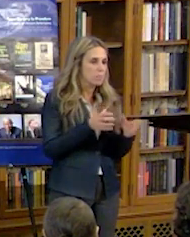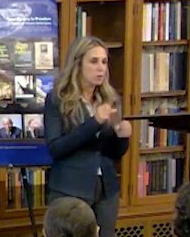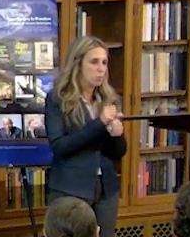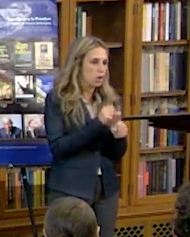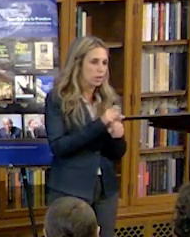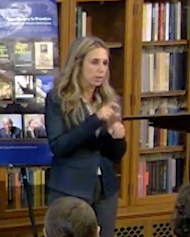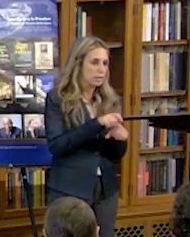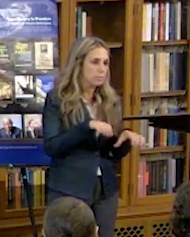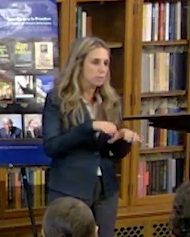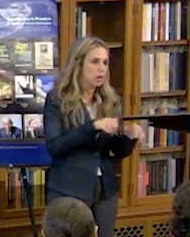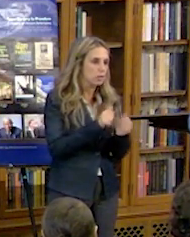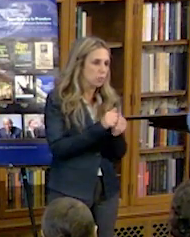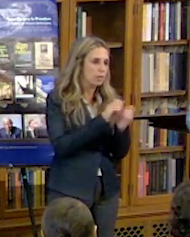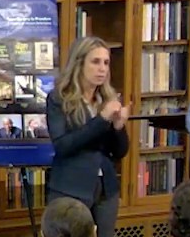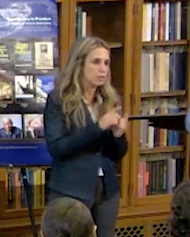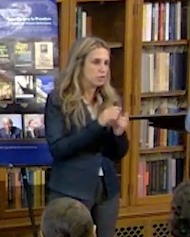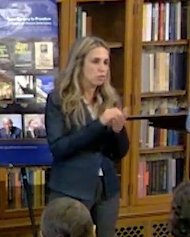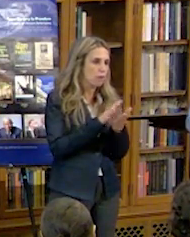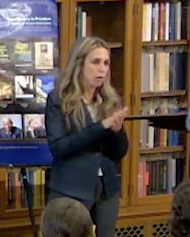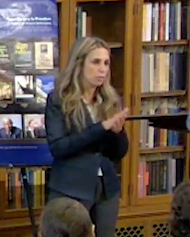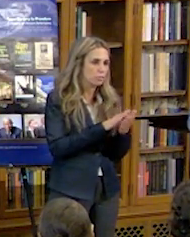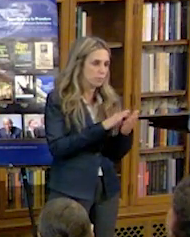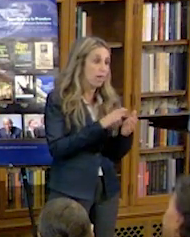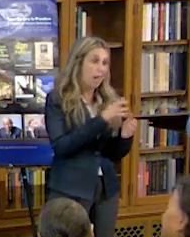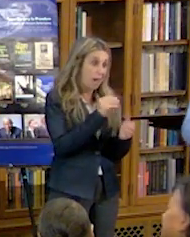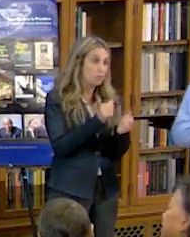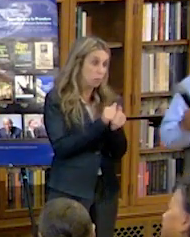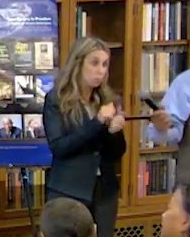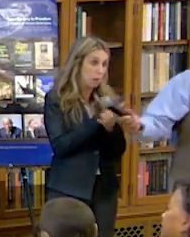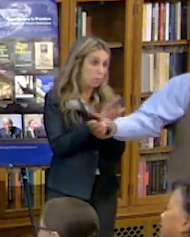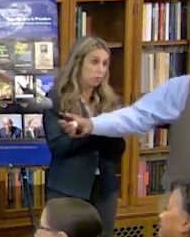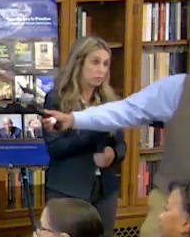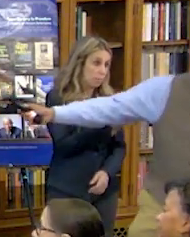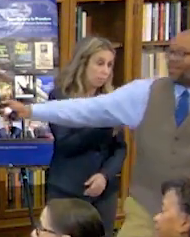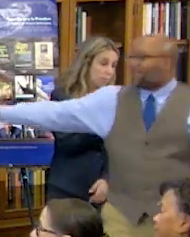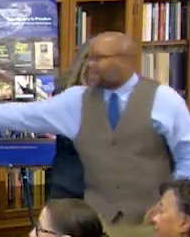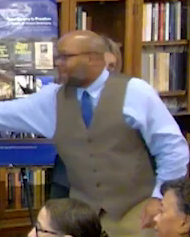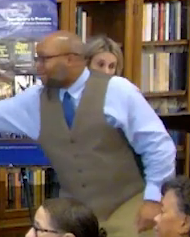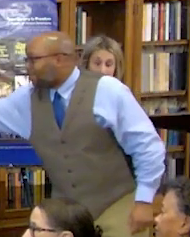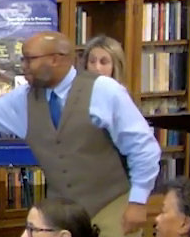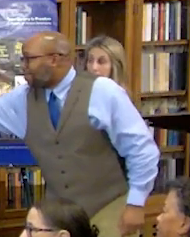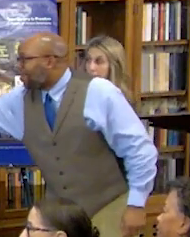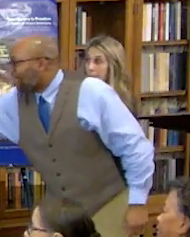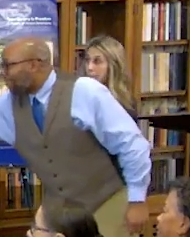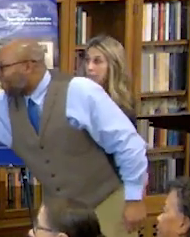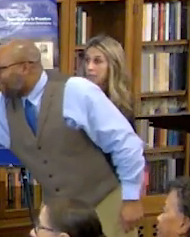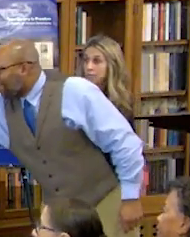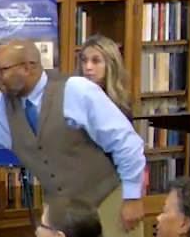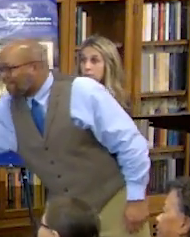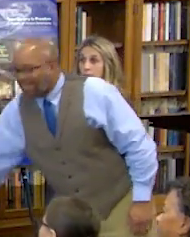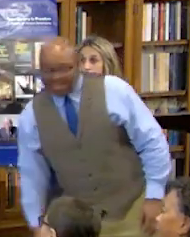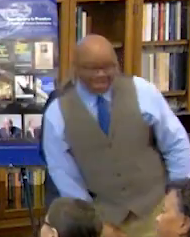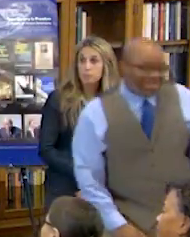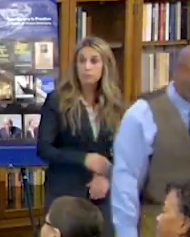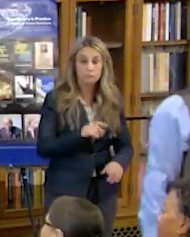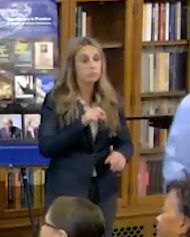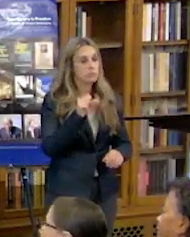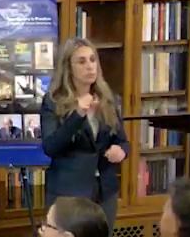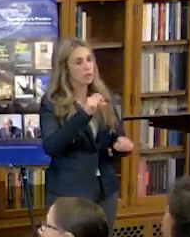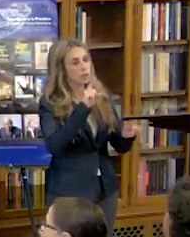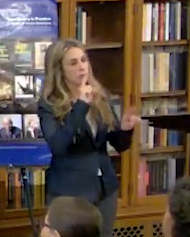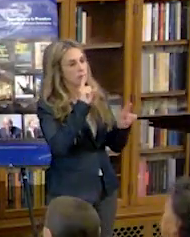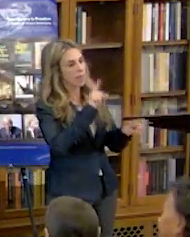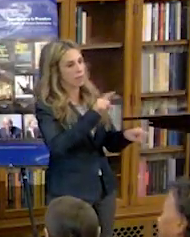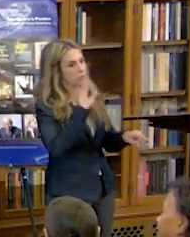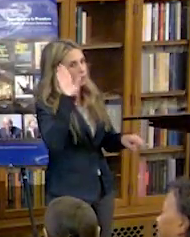work that needs to be done with digital records as there is with paper records thank you ma'am does that answer your question good thank you